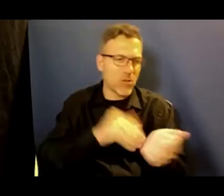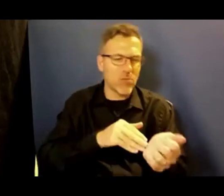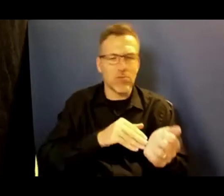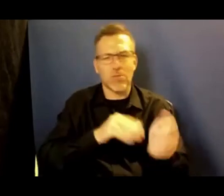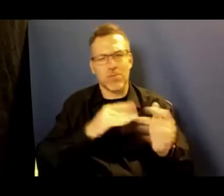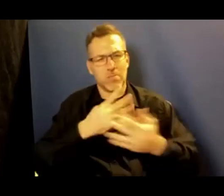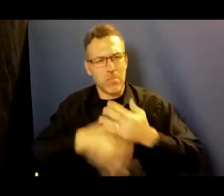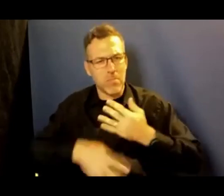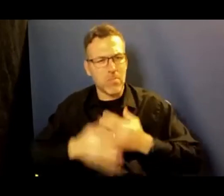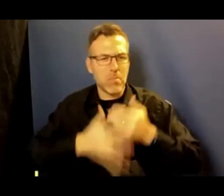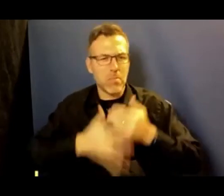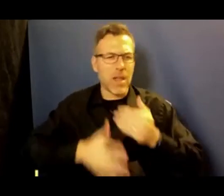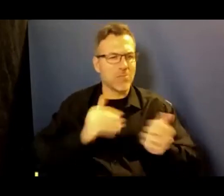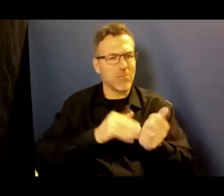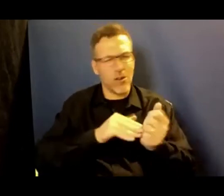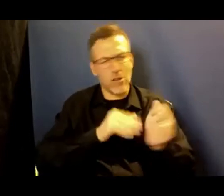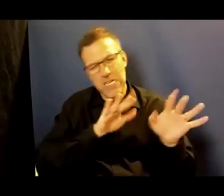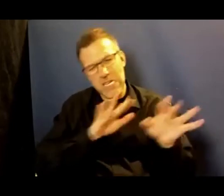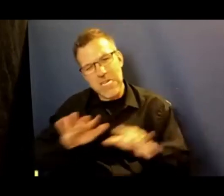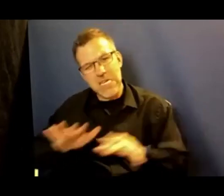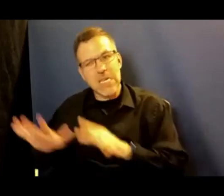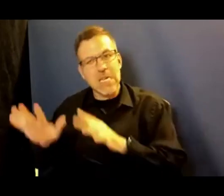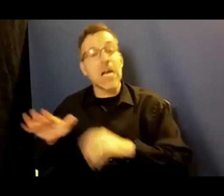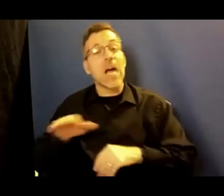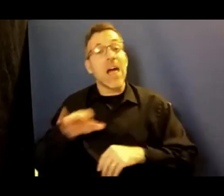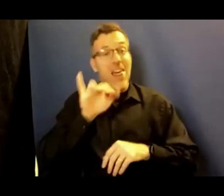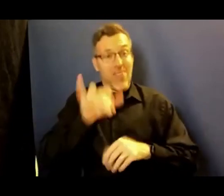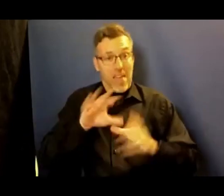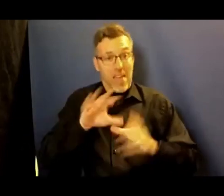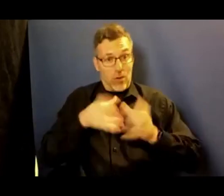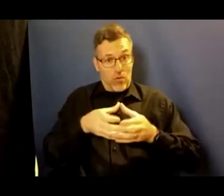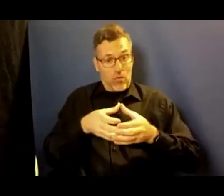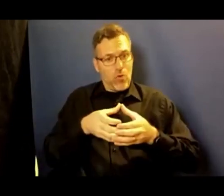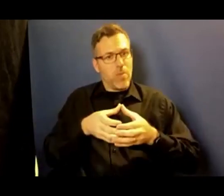all of the data. They have come out very strongly